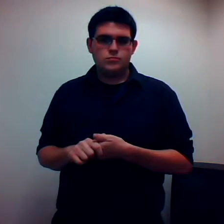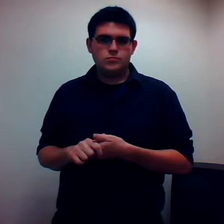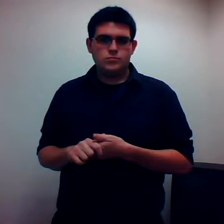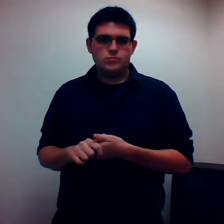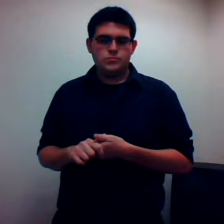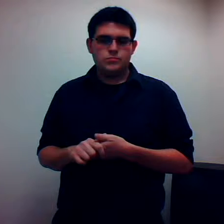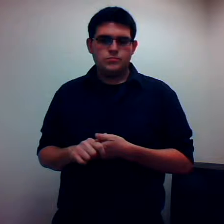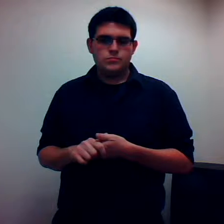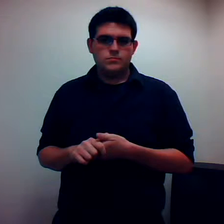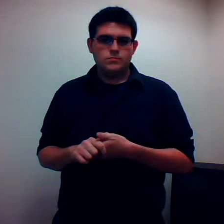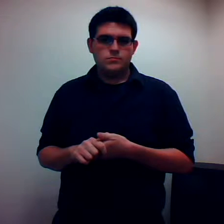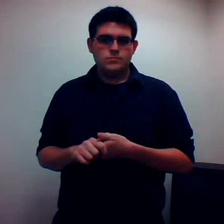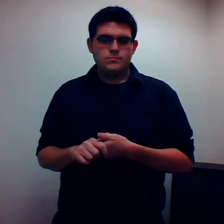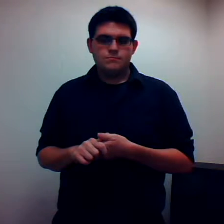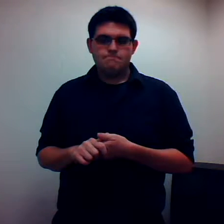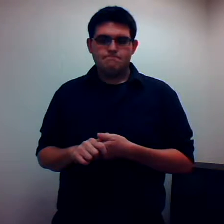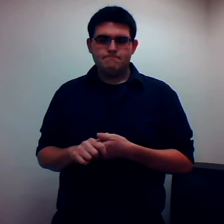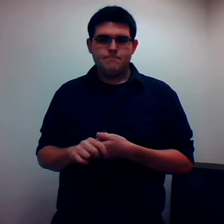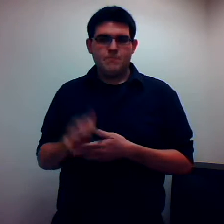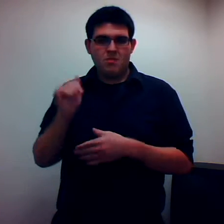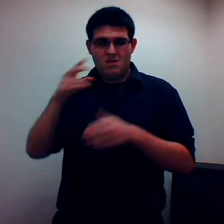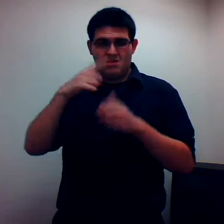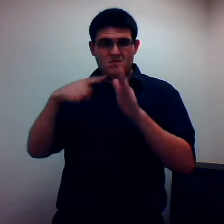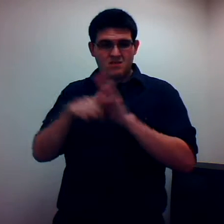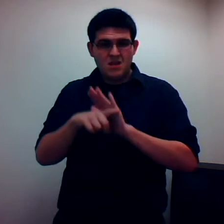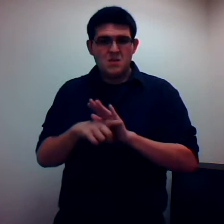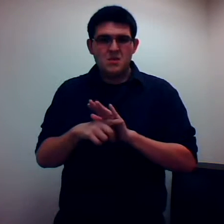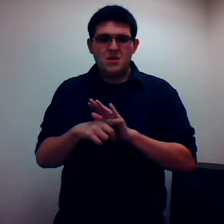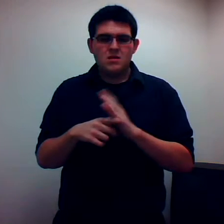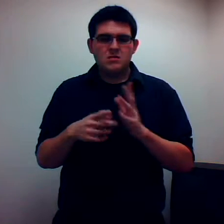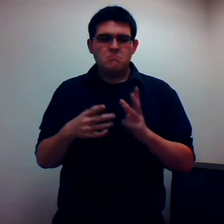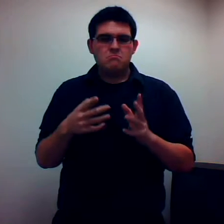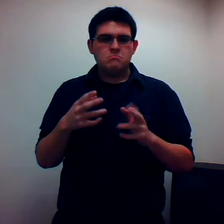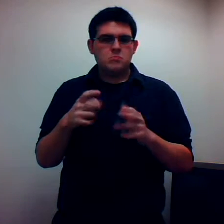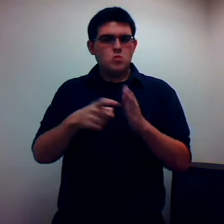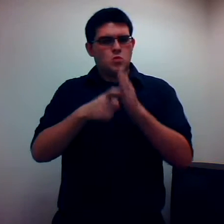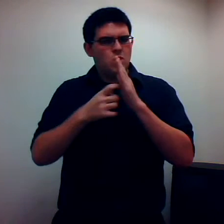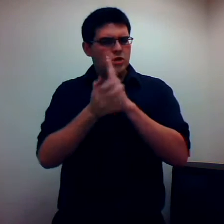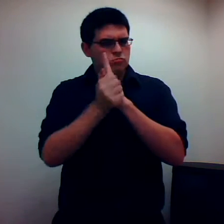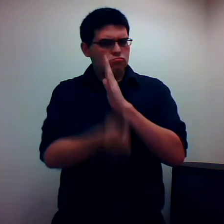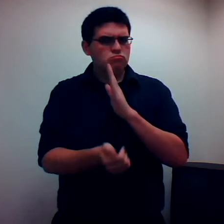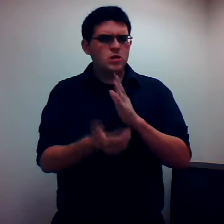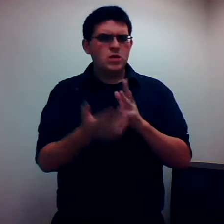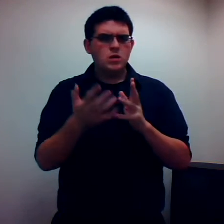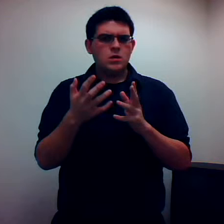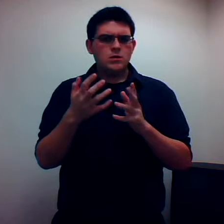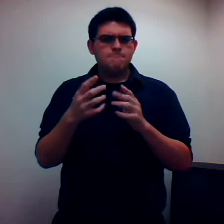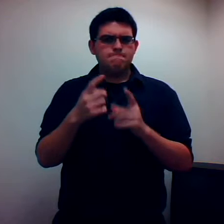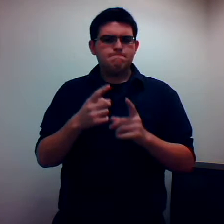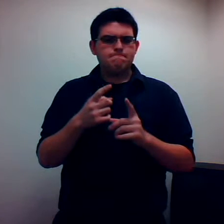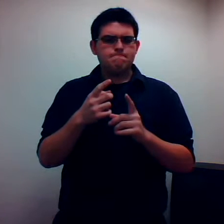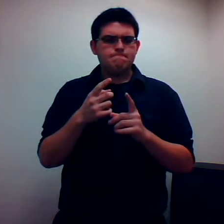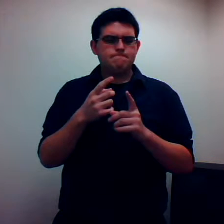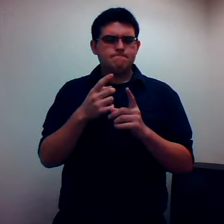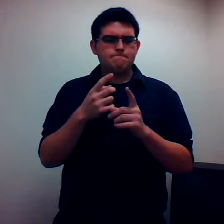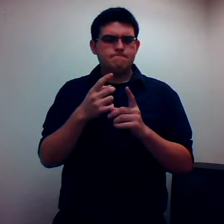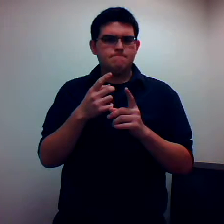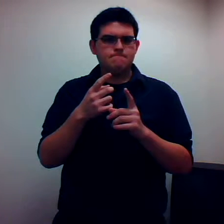we're teaching students how to find and write main idea statements, and there's the activity that kind of brings it